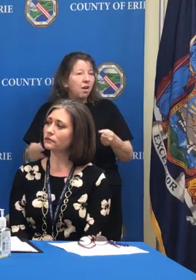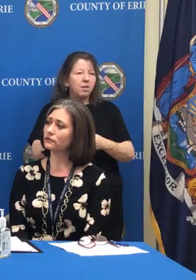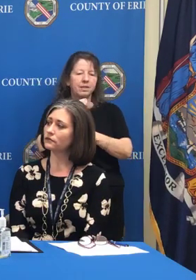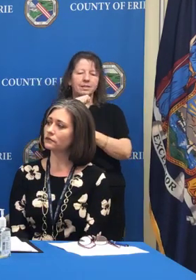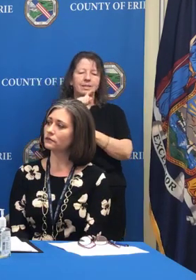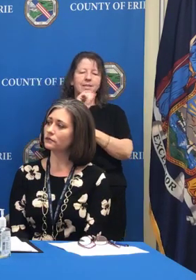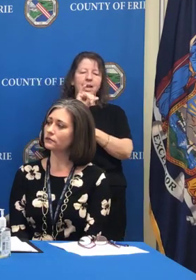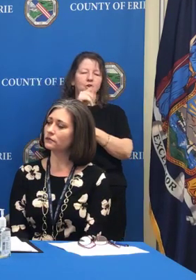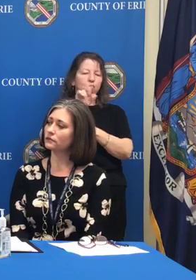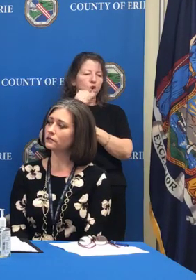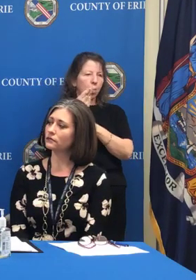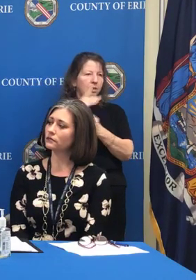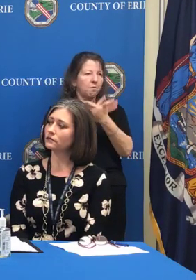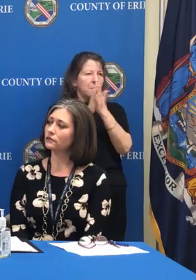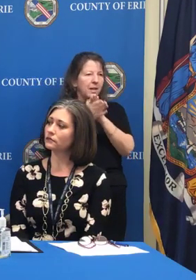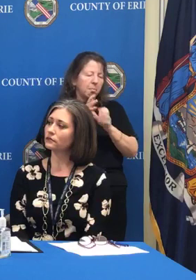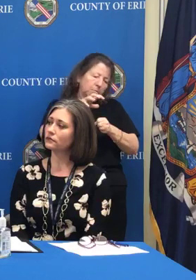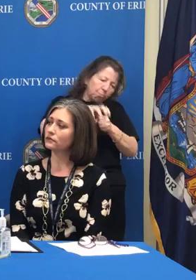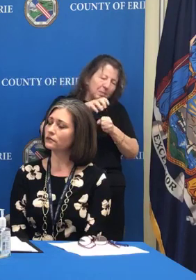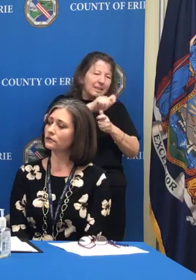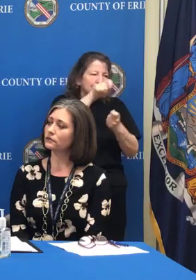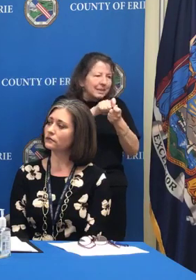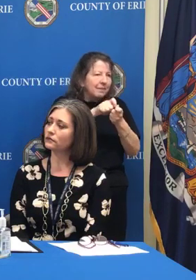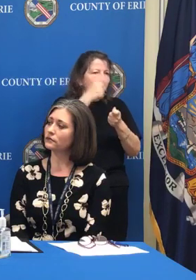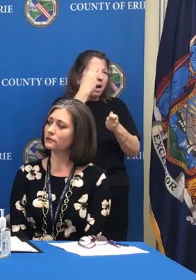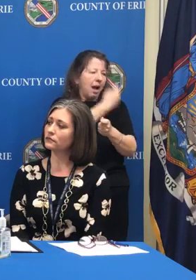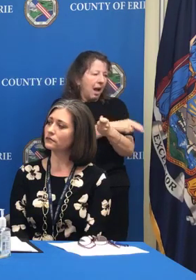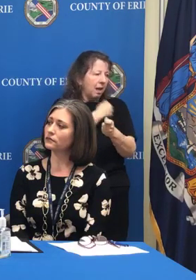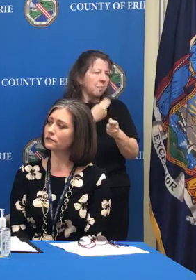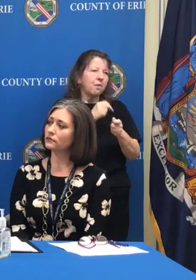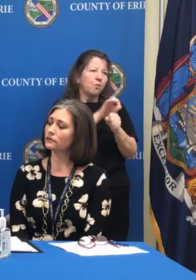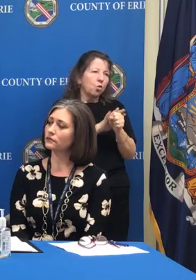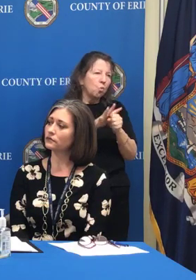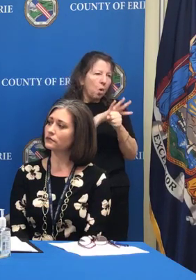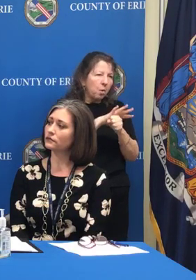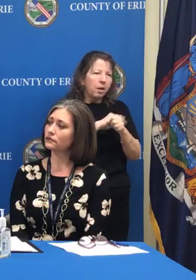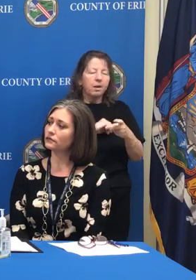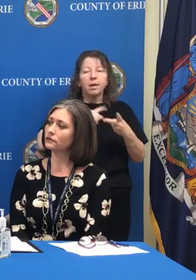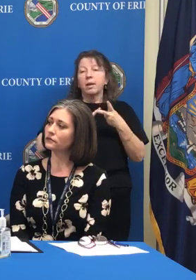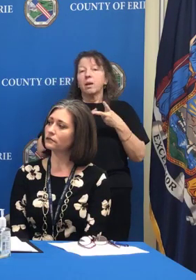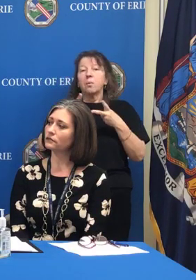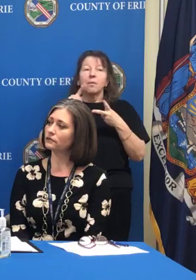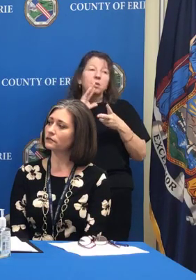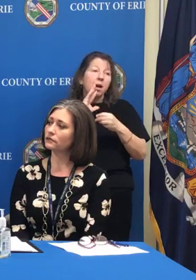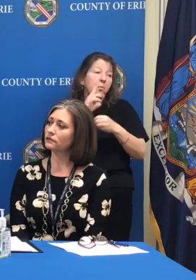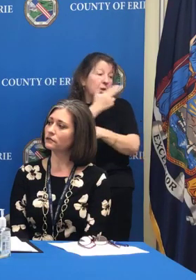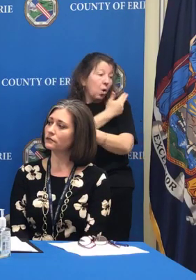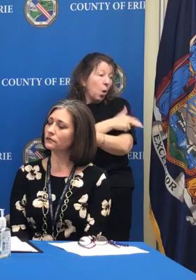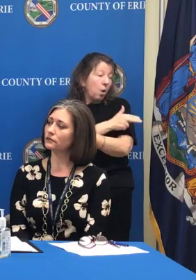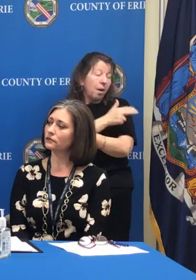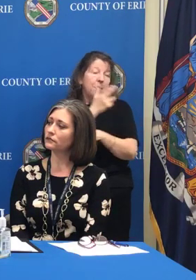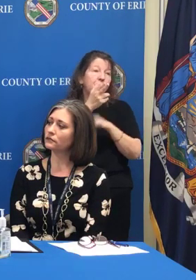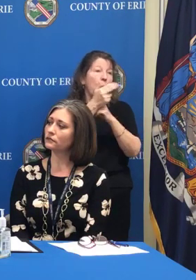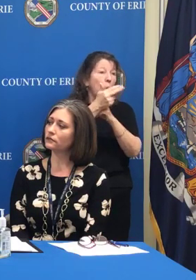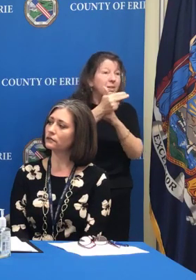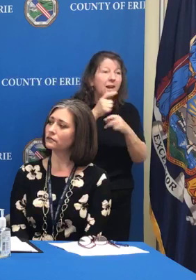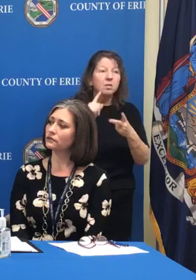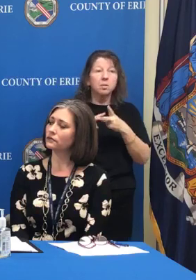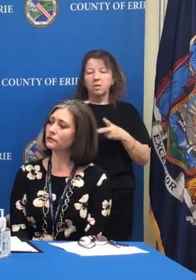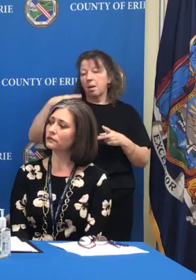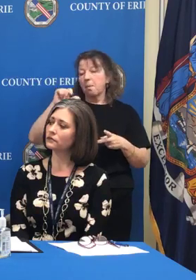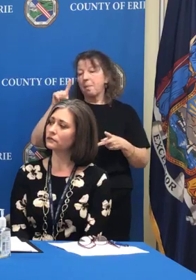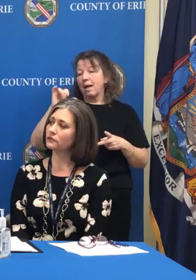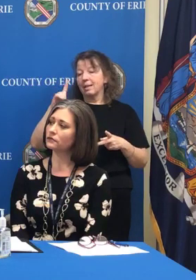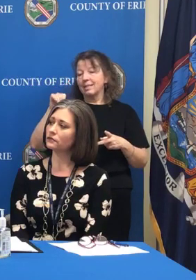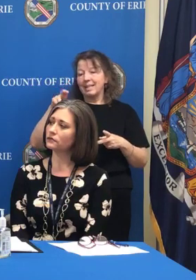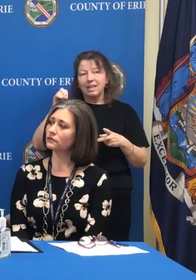that we're doing, like looking at other sites, including hotels, closed hotels. We've had conversations with Palladino with regards